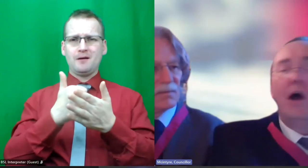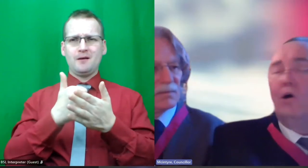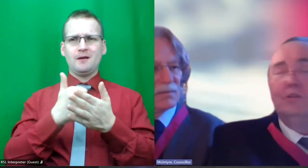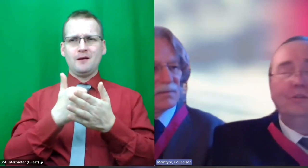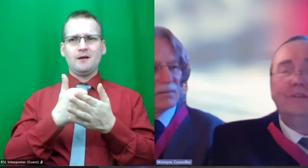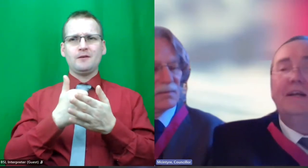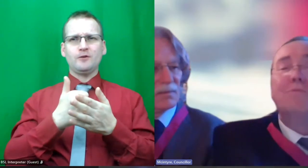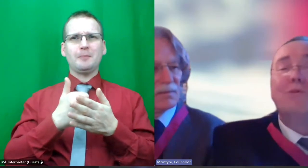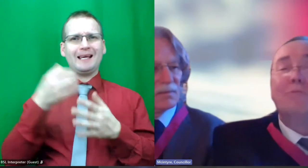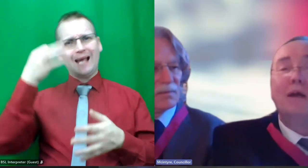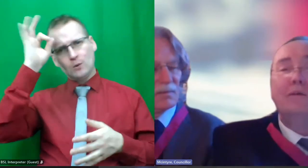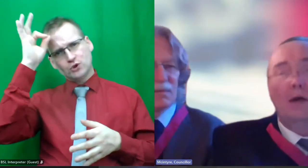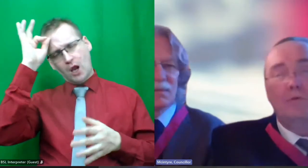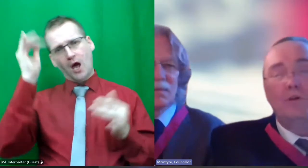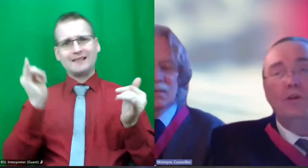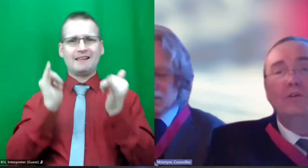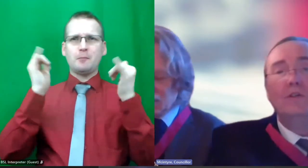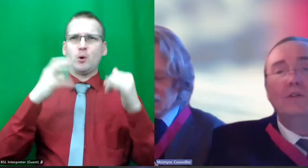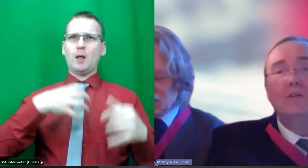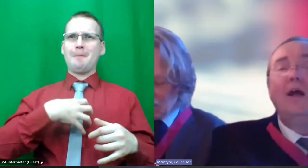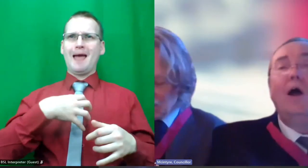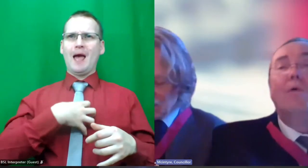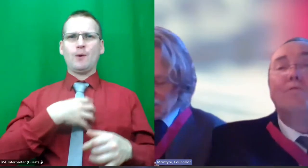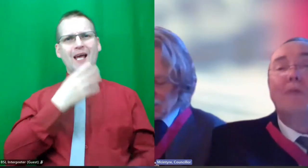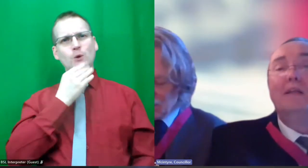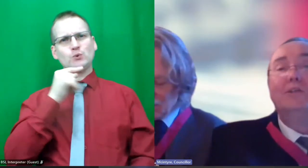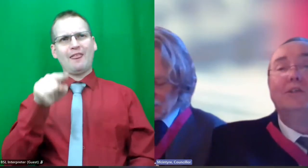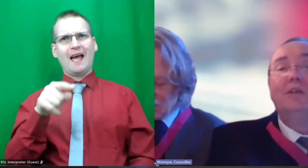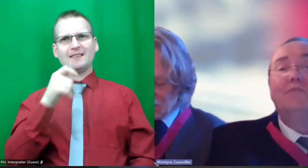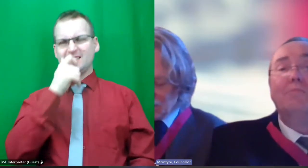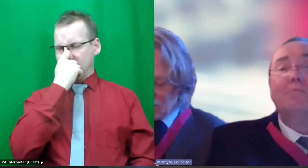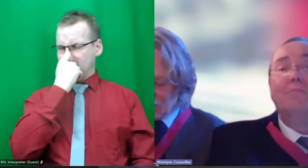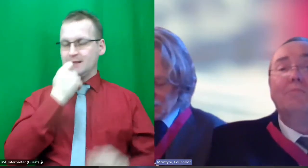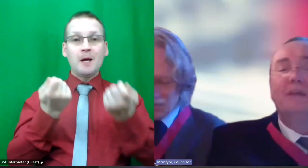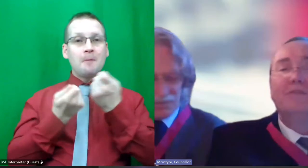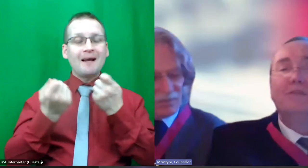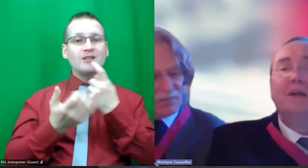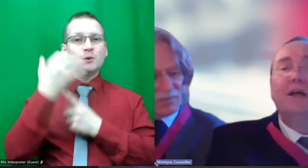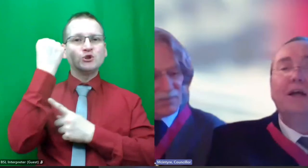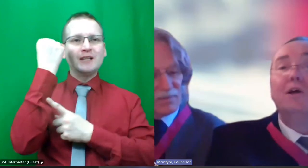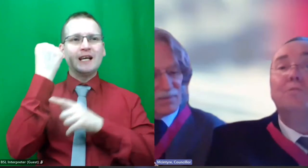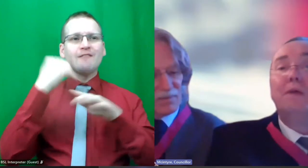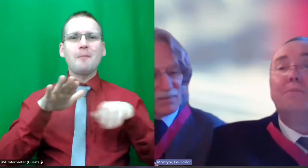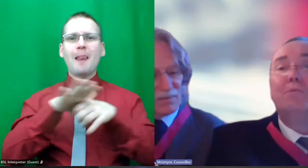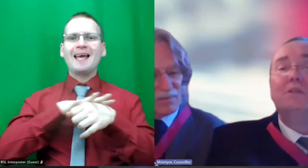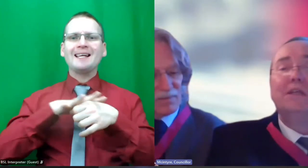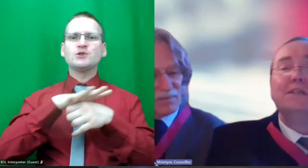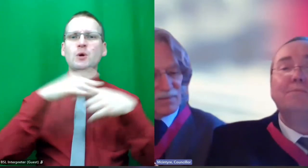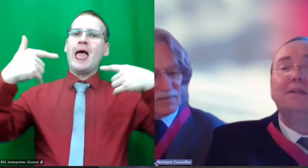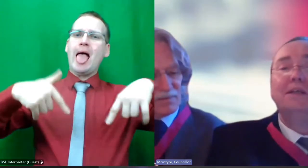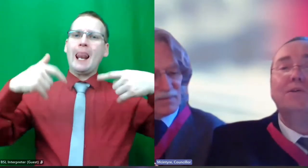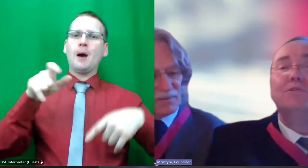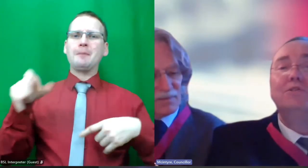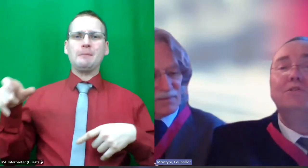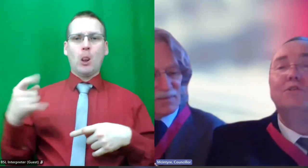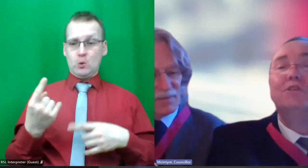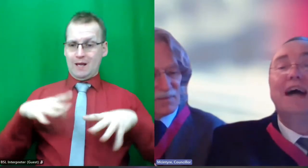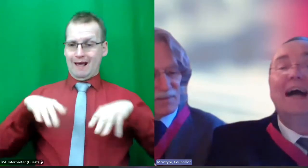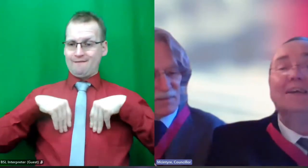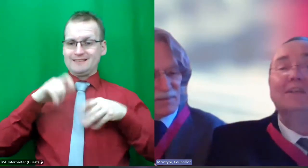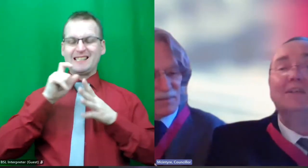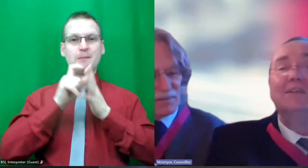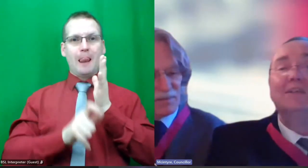councillor or ceremonial mayor, I will get used to that, we managed to achieve a platform lift to allow people with disability to get onto